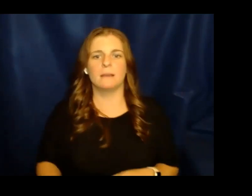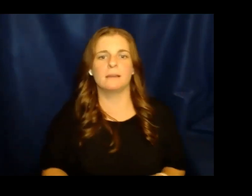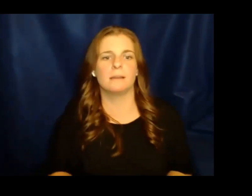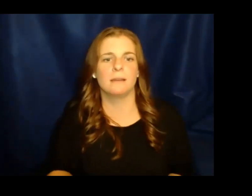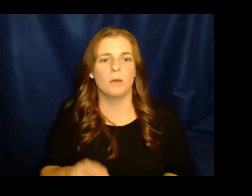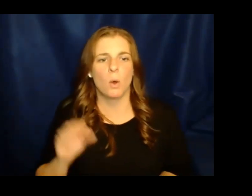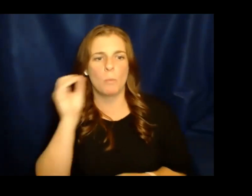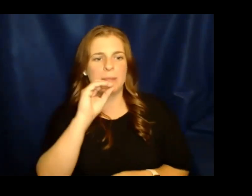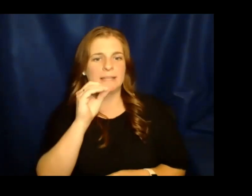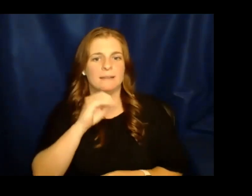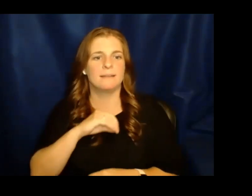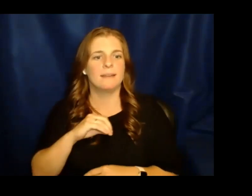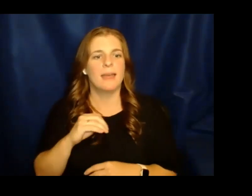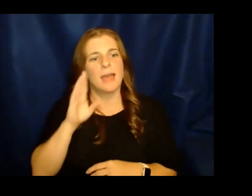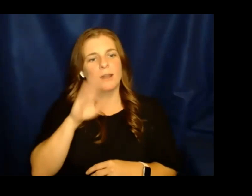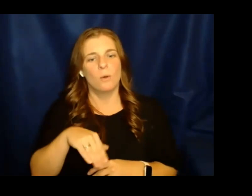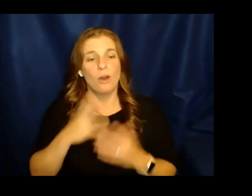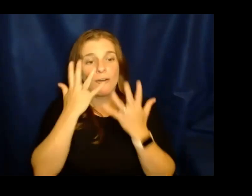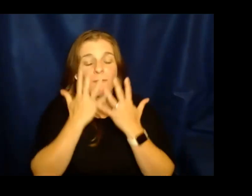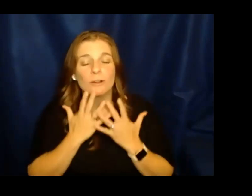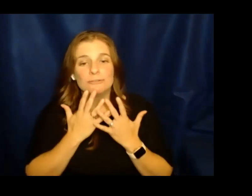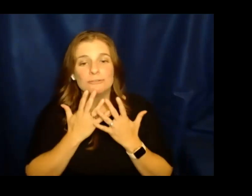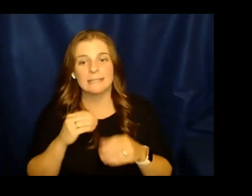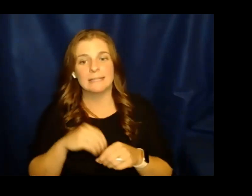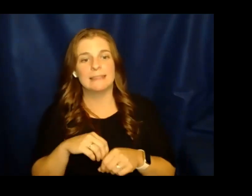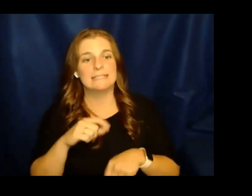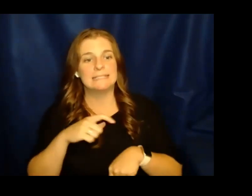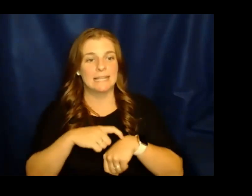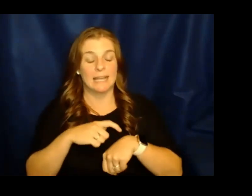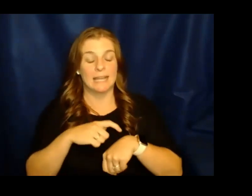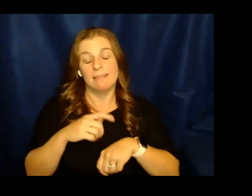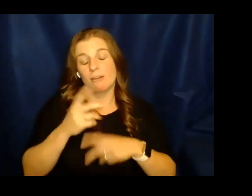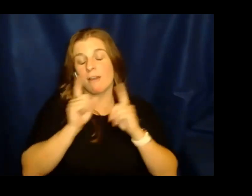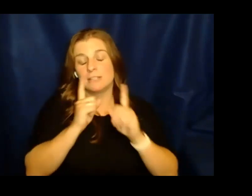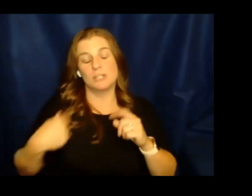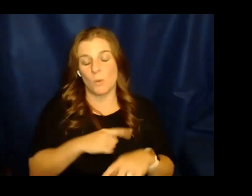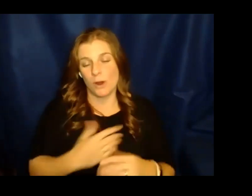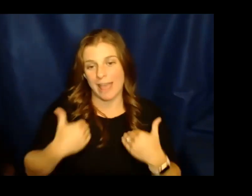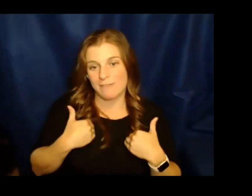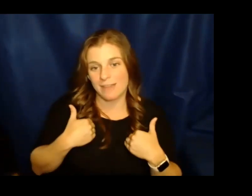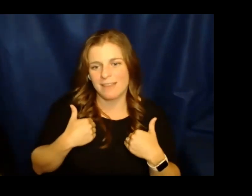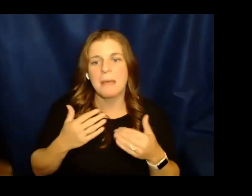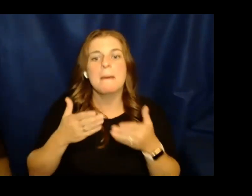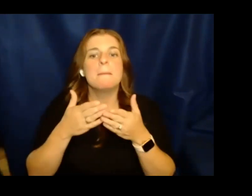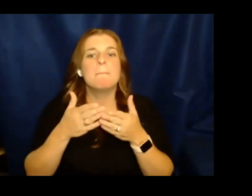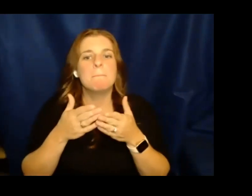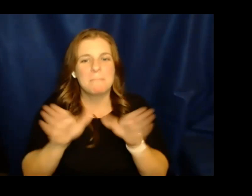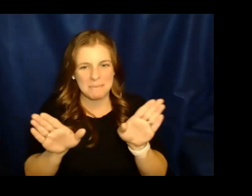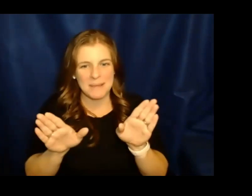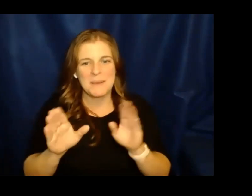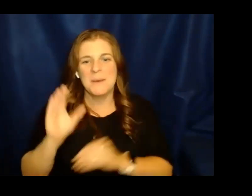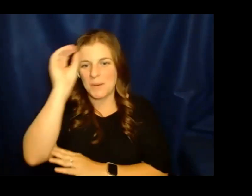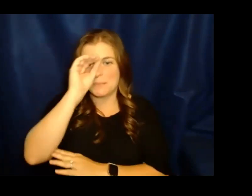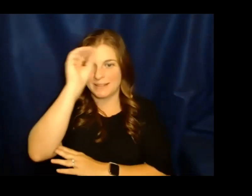that, unfortunately, a lot of times in the conversation we're having, the court of public opinion is everything, and we're on the